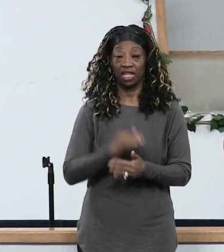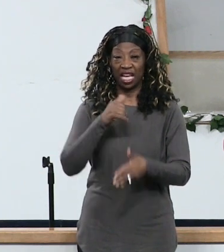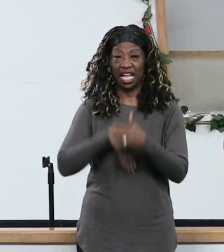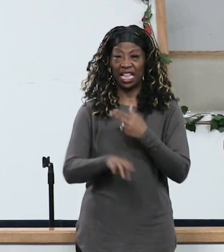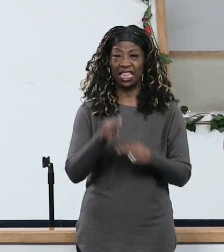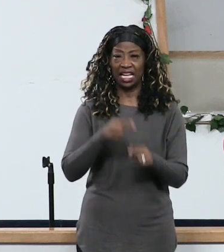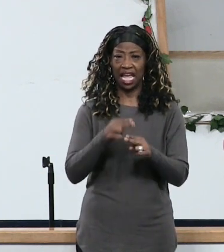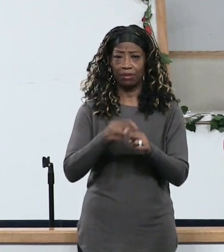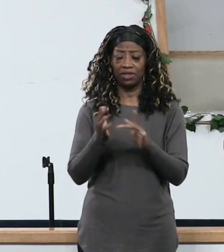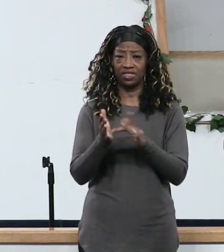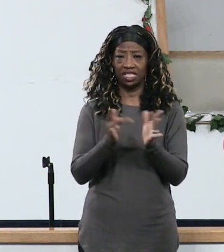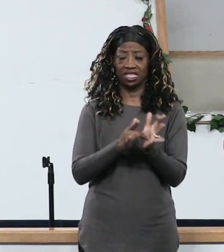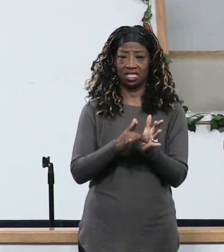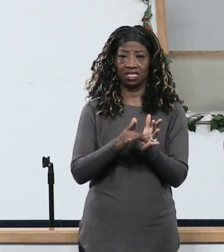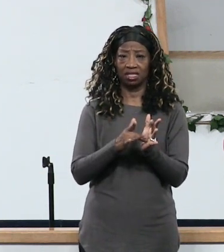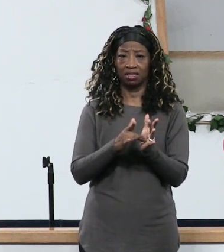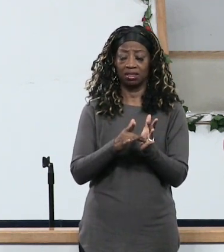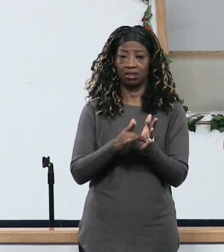in the name of Jesus,